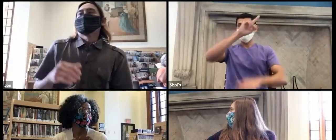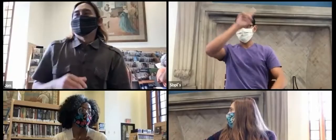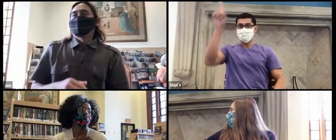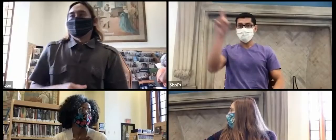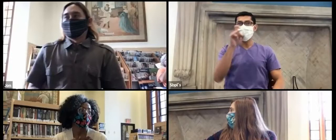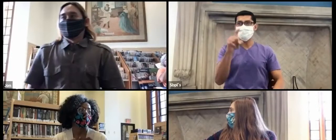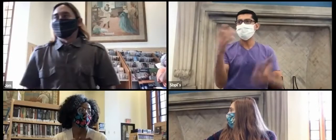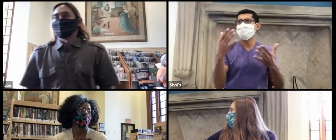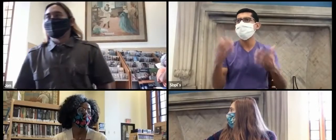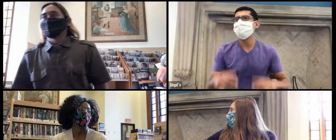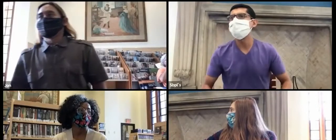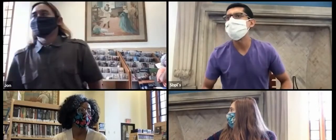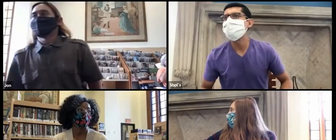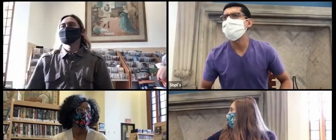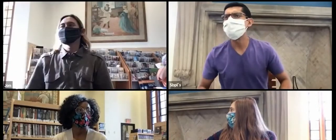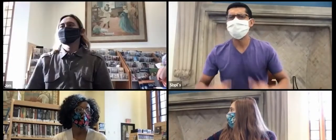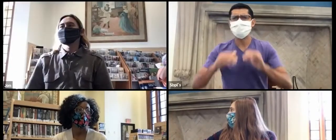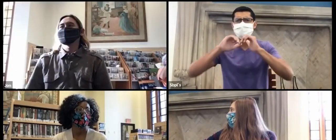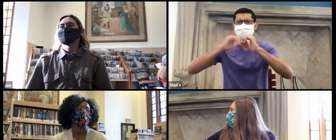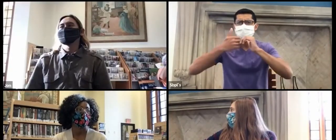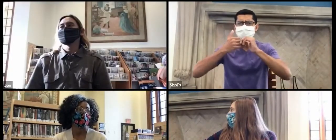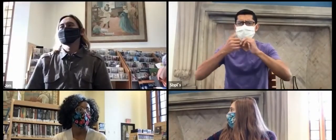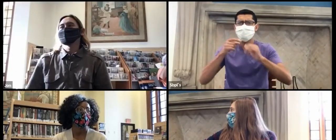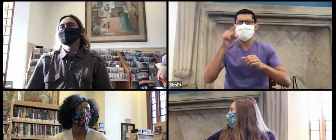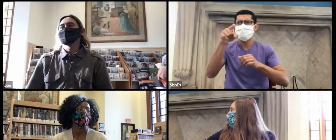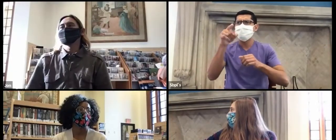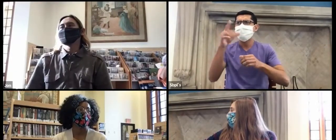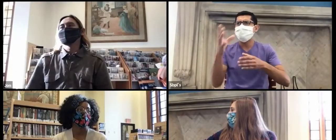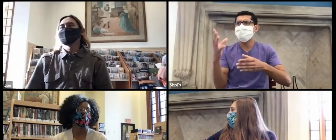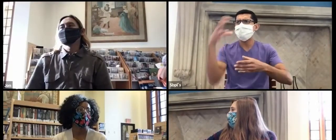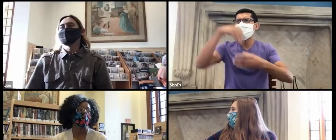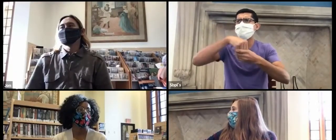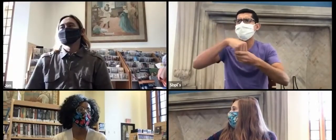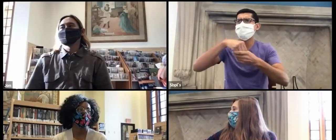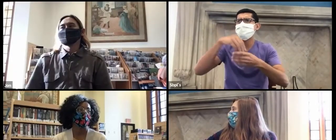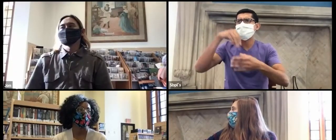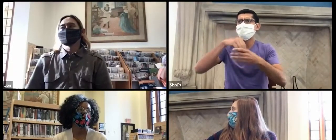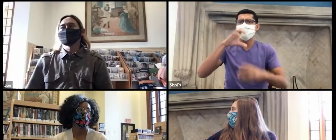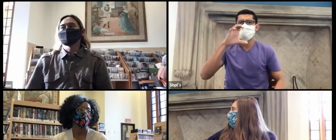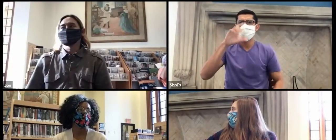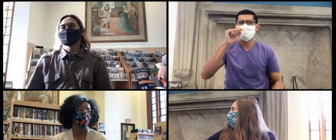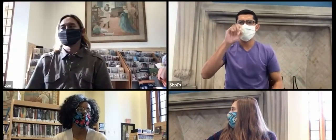The next question is, how did you get involved with CTSL?